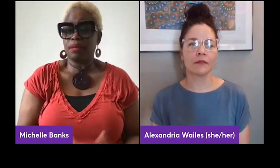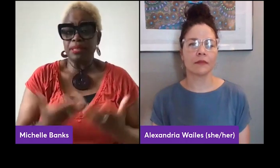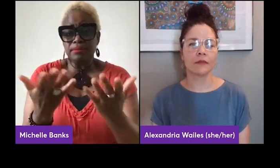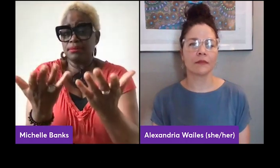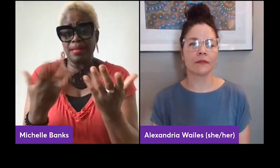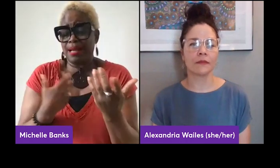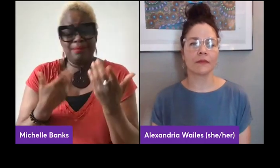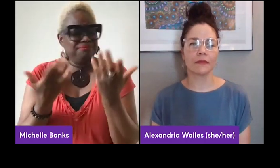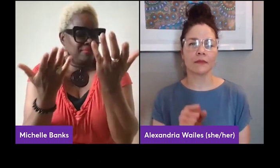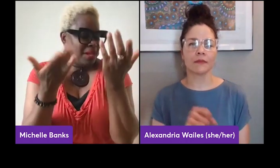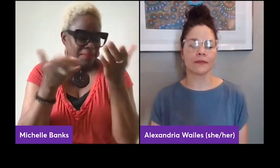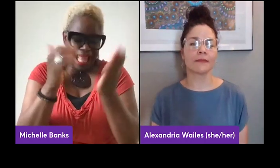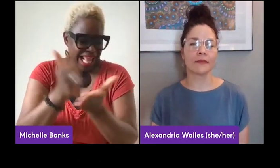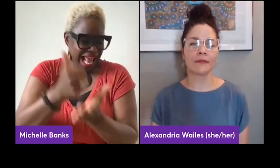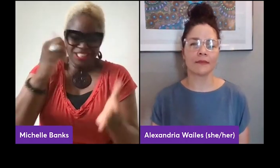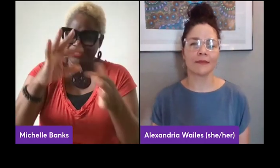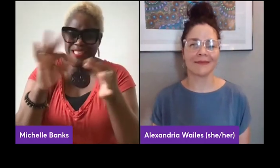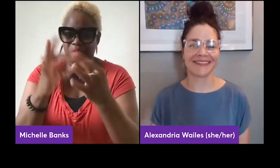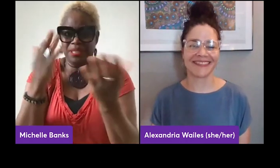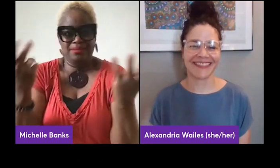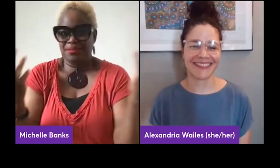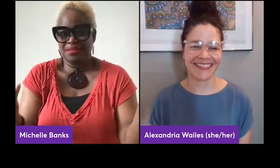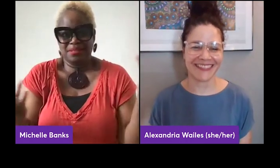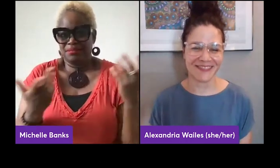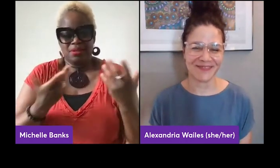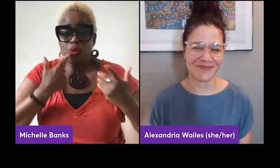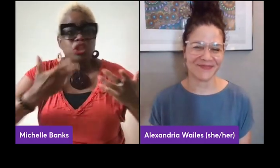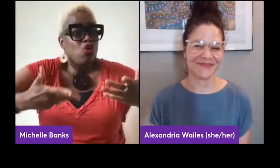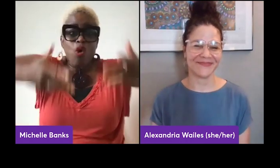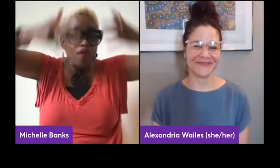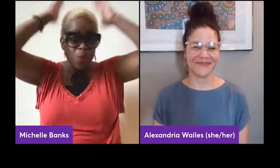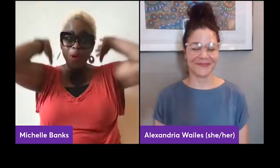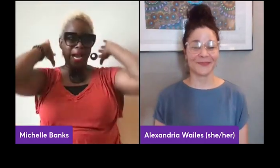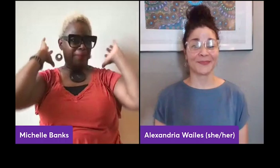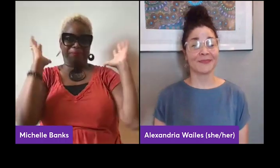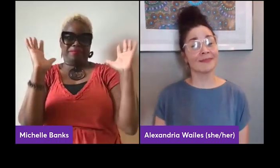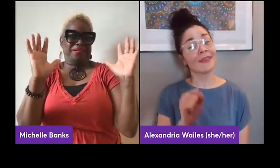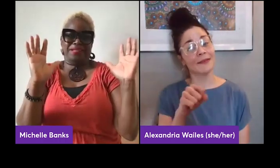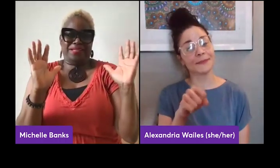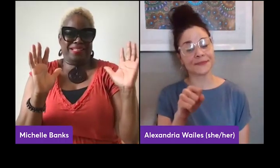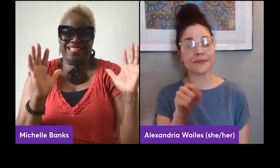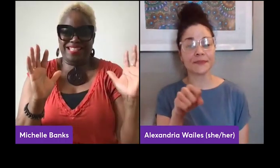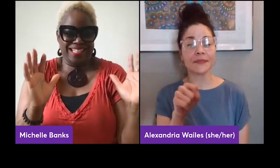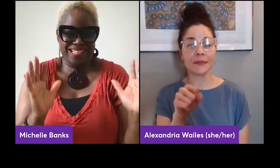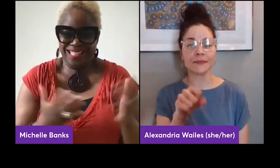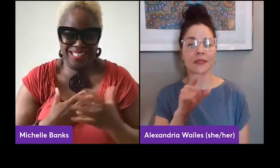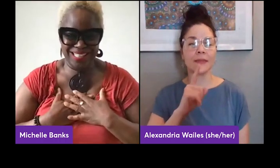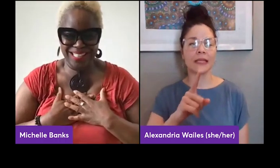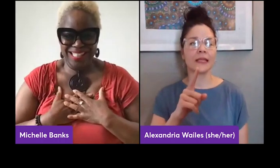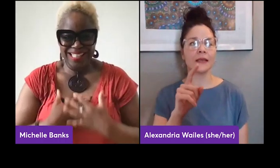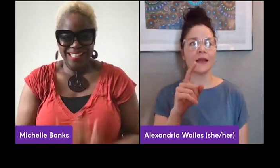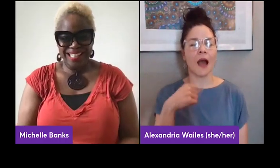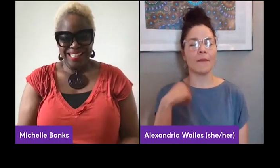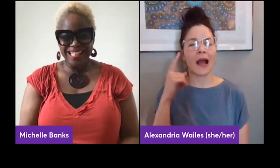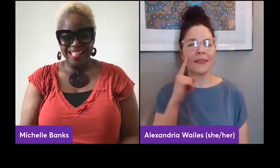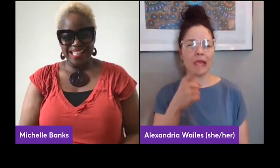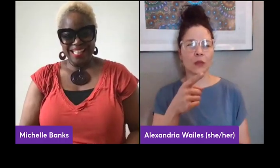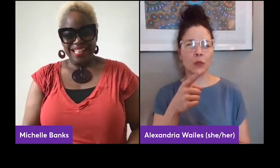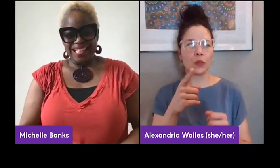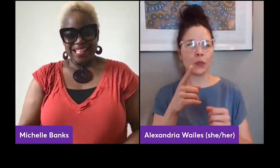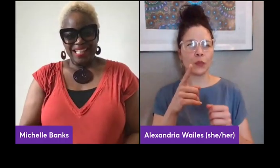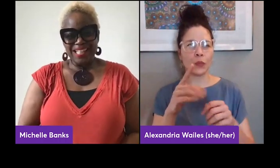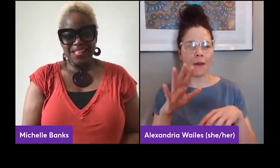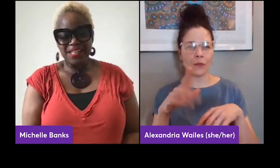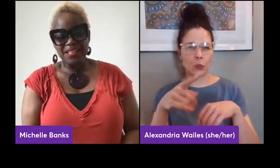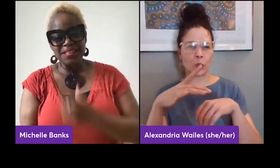I'd love Alexandria to comment because it's overwhelming in a positive way. Yes. Michelle, I think you touched on